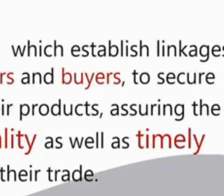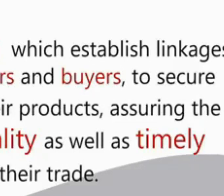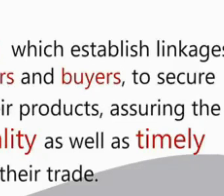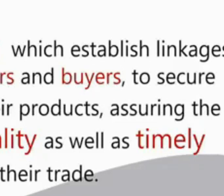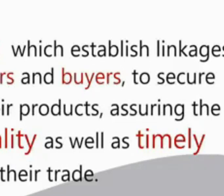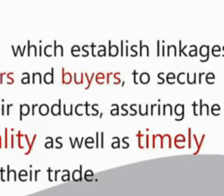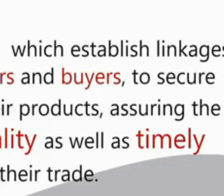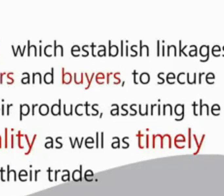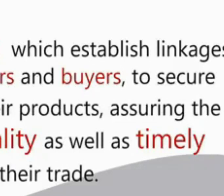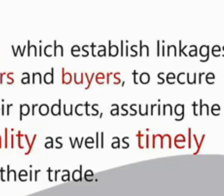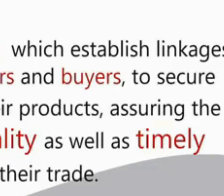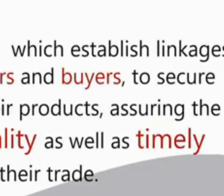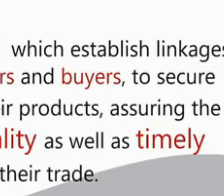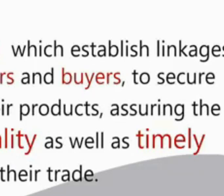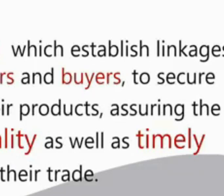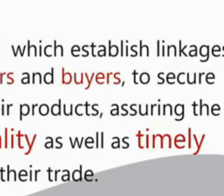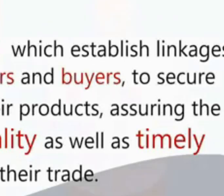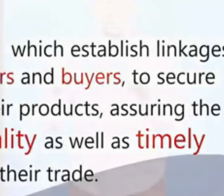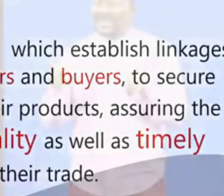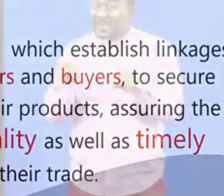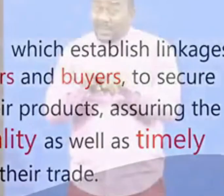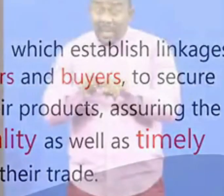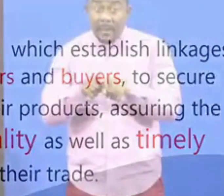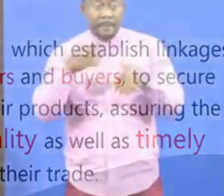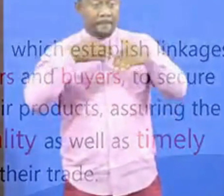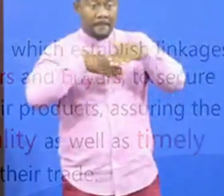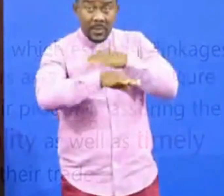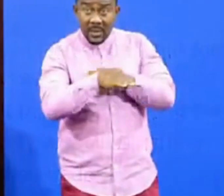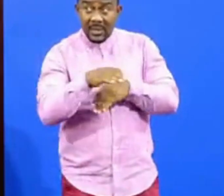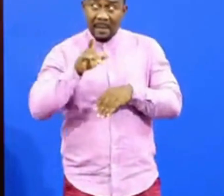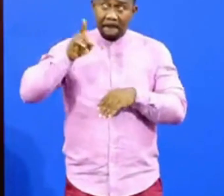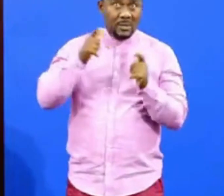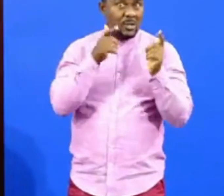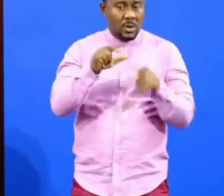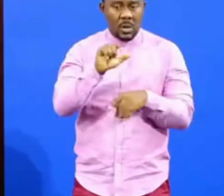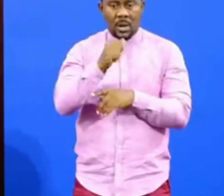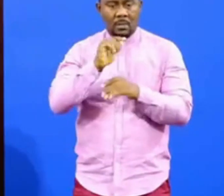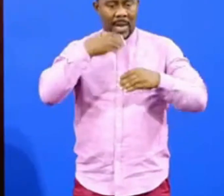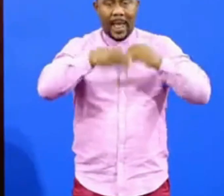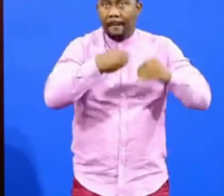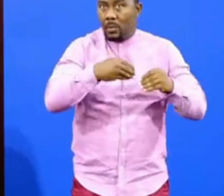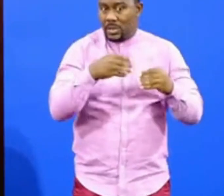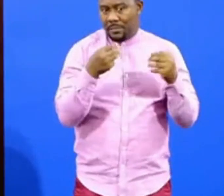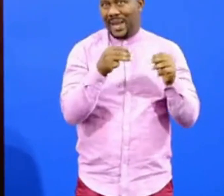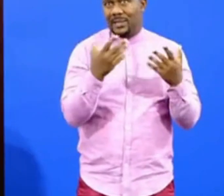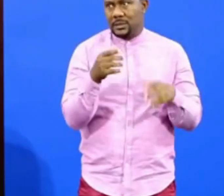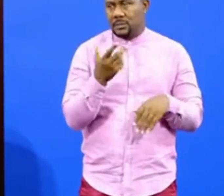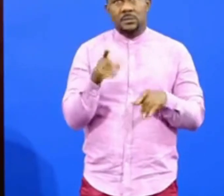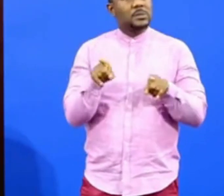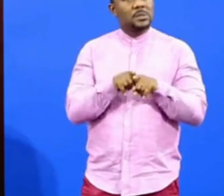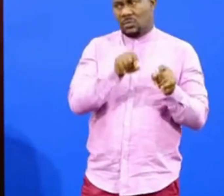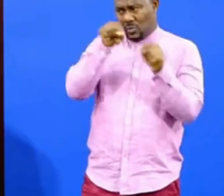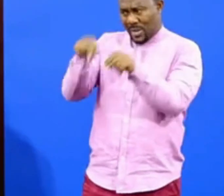we are a marketplace. So the same way you can go to Abobloshi to get your products, you can come to the Ghana